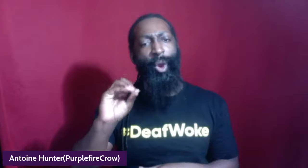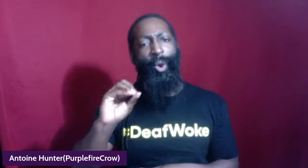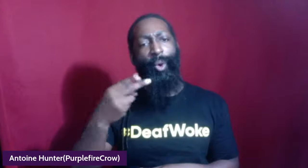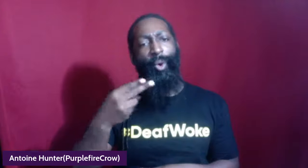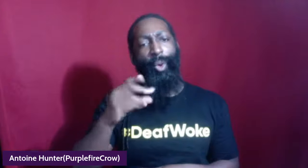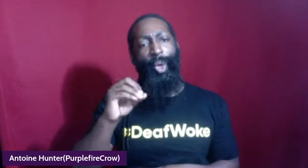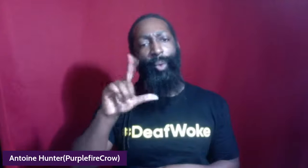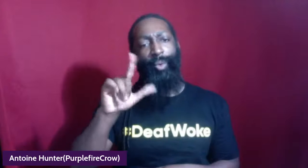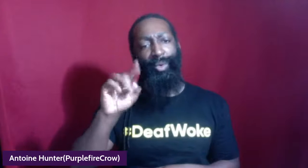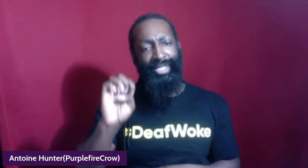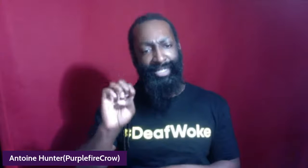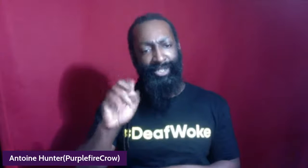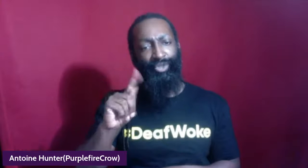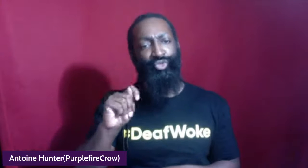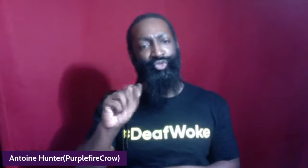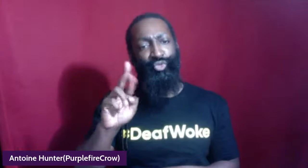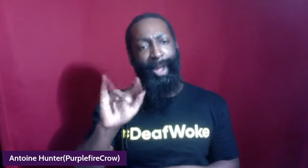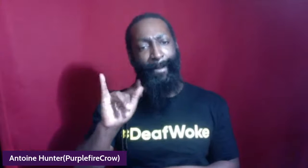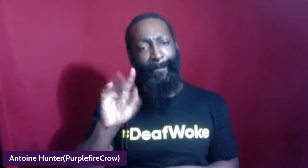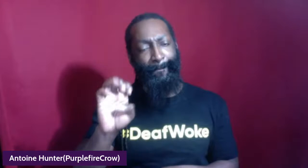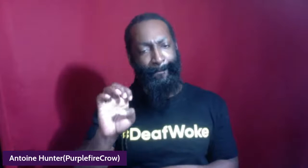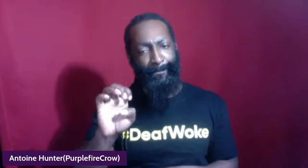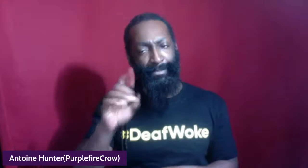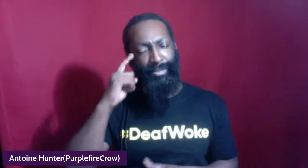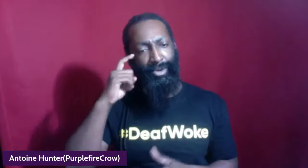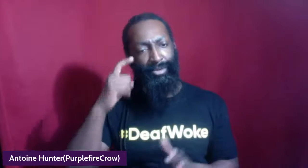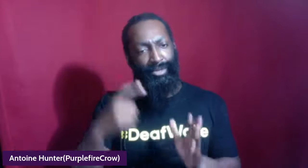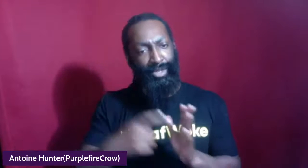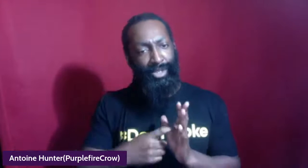the Ohlone tribe,